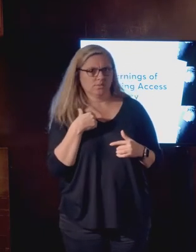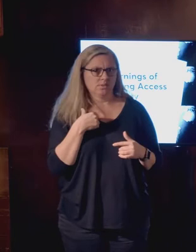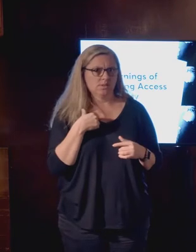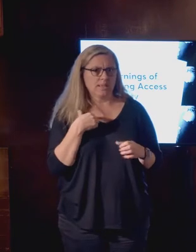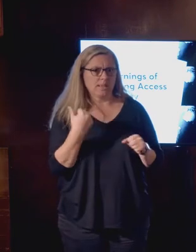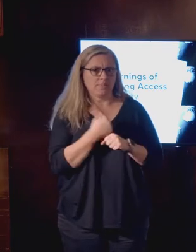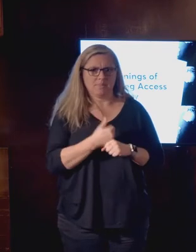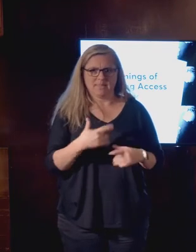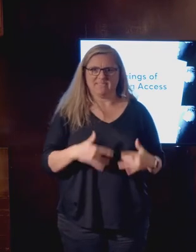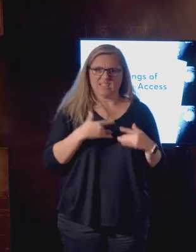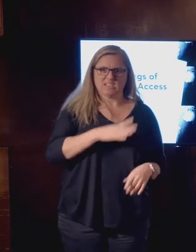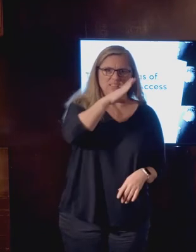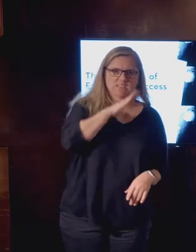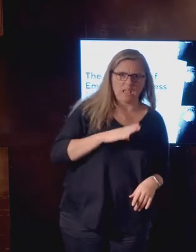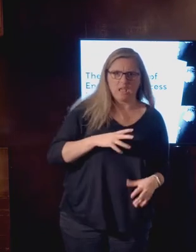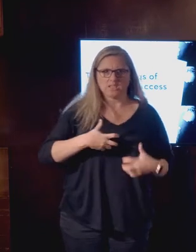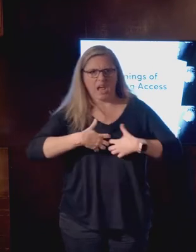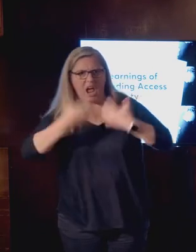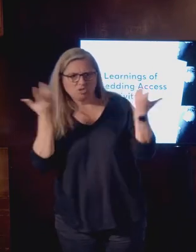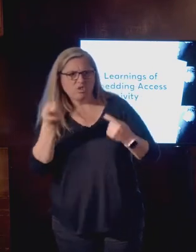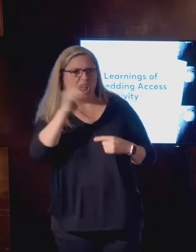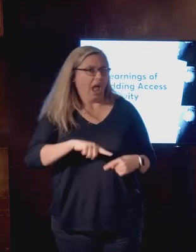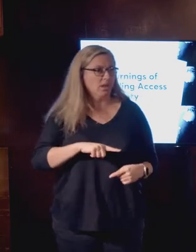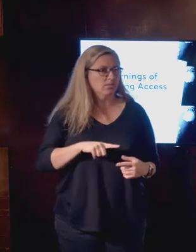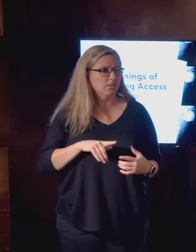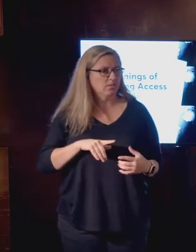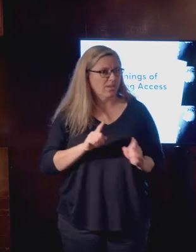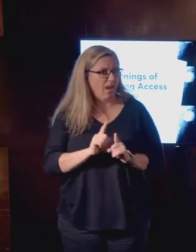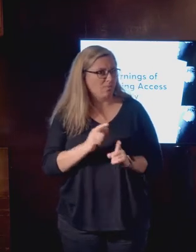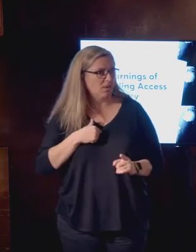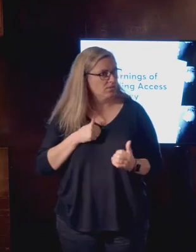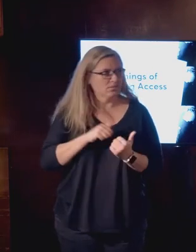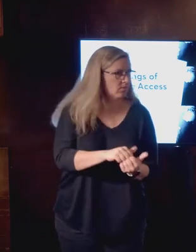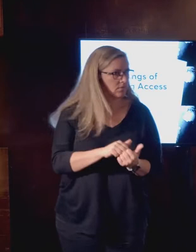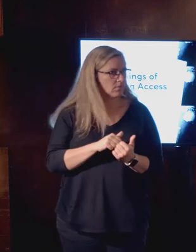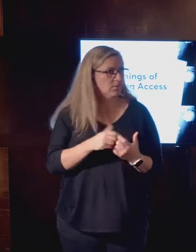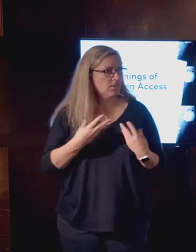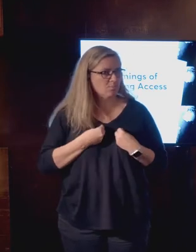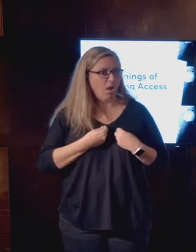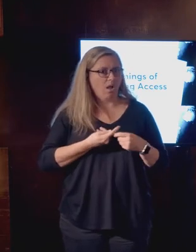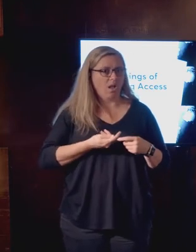it made me feel sad, angry, but also complicit, because every one of my cabarets,